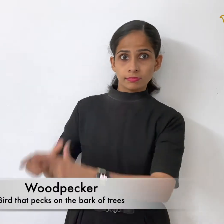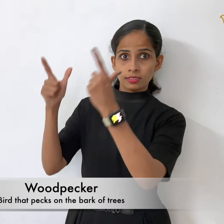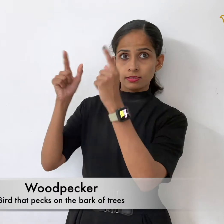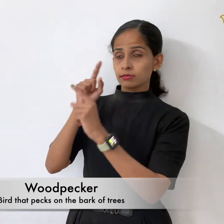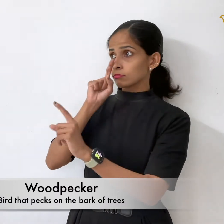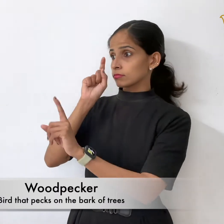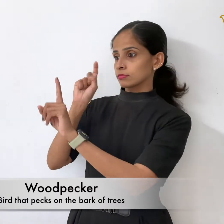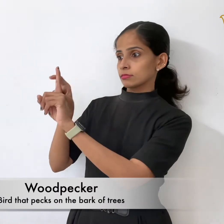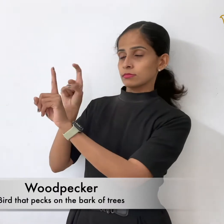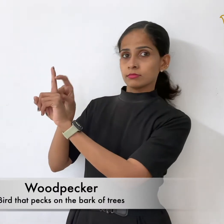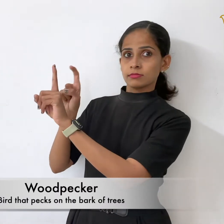Woodpecker.